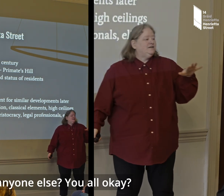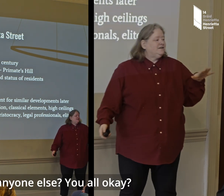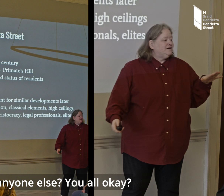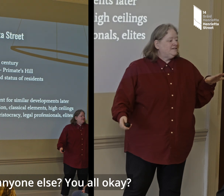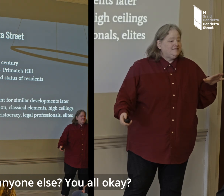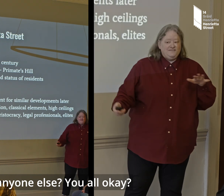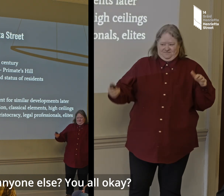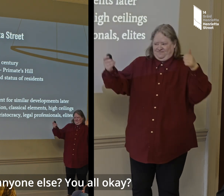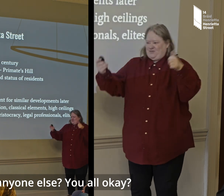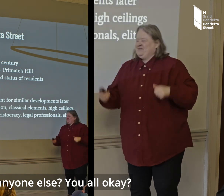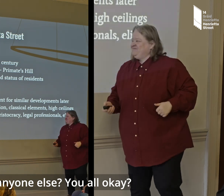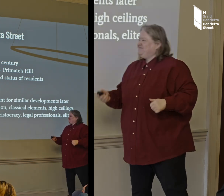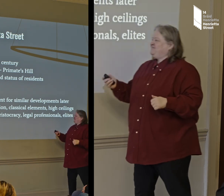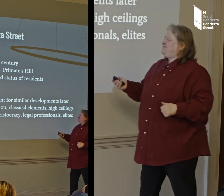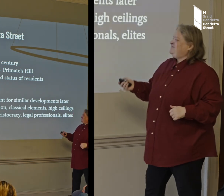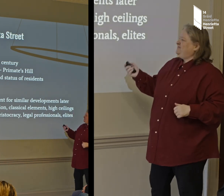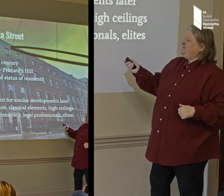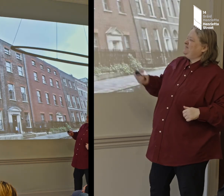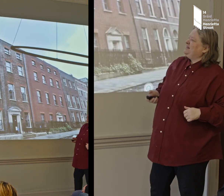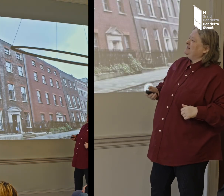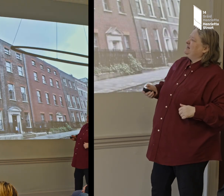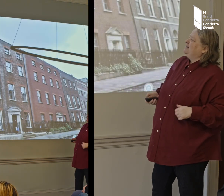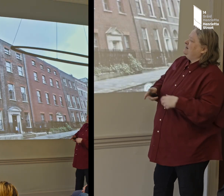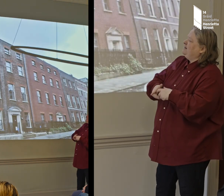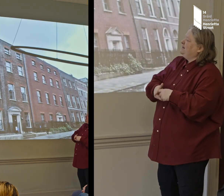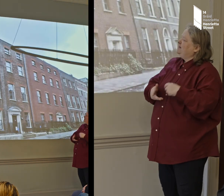Okay, anyone else? You all okay?